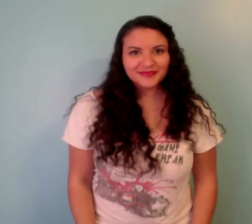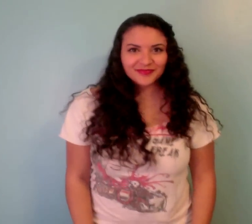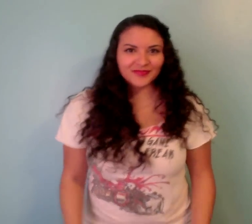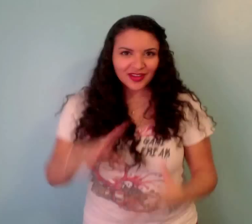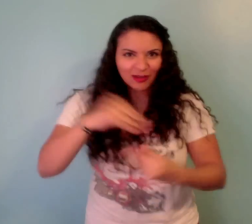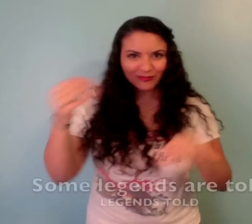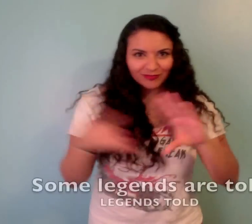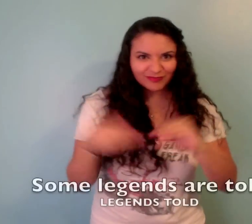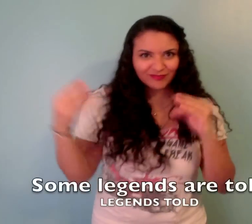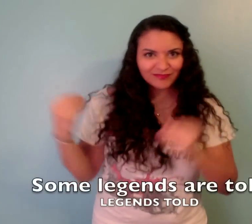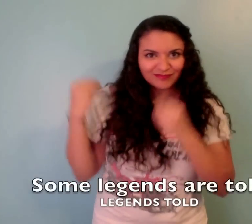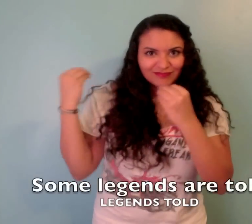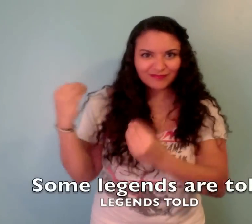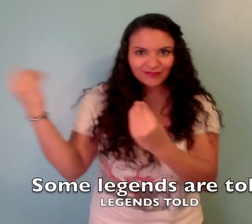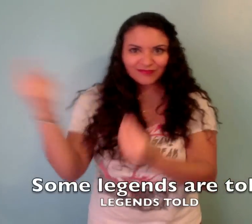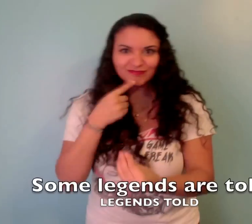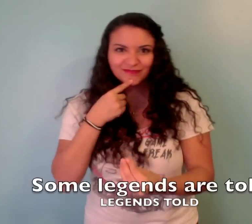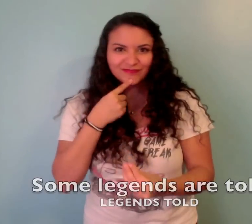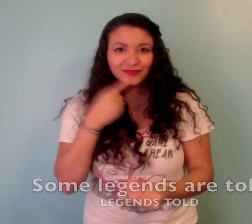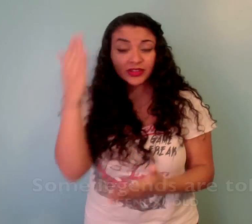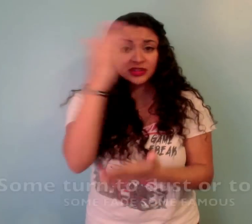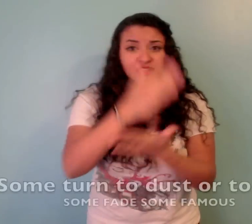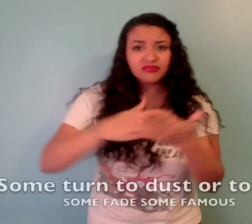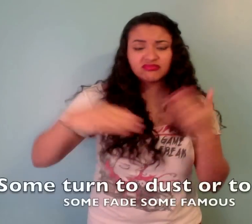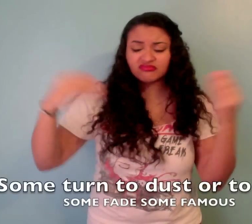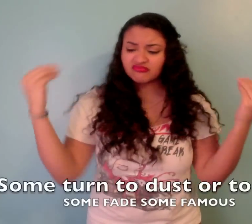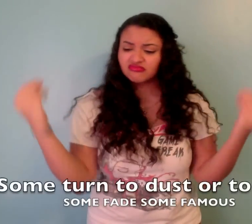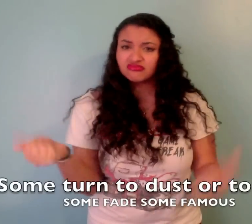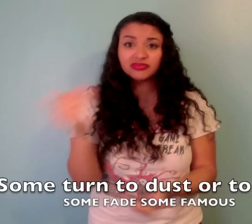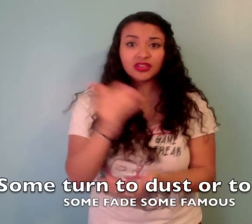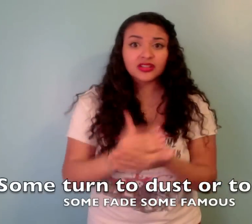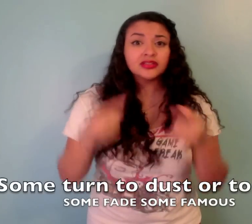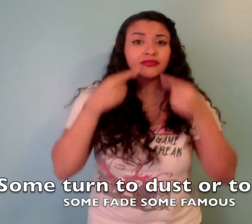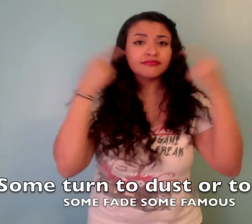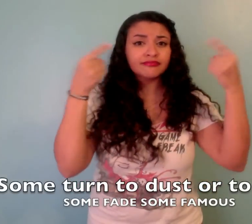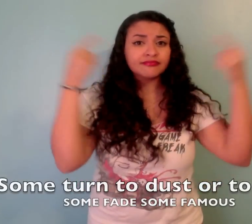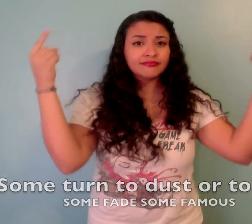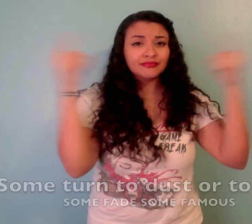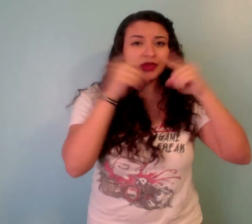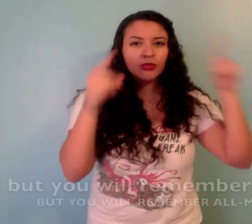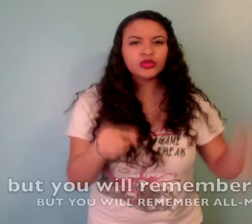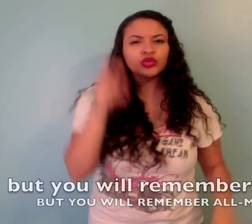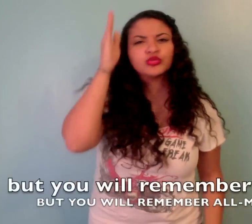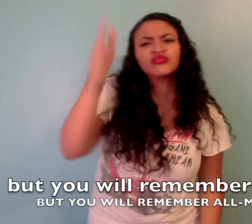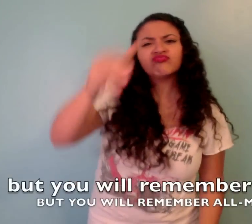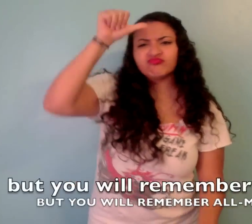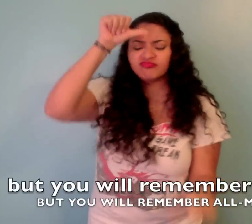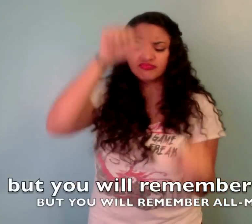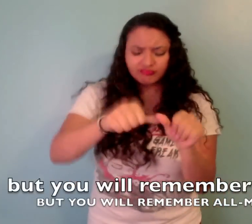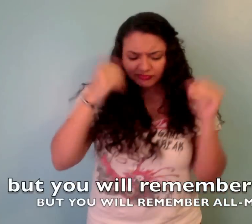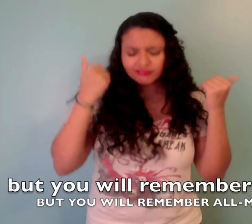Some legends are told, some turn to dust or to gold But you will remember